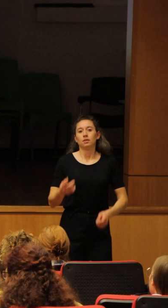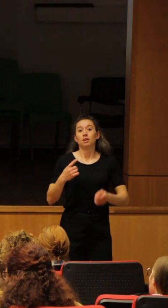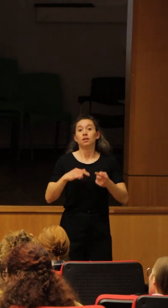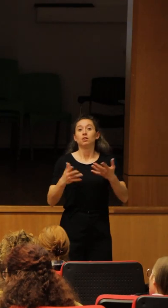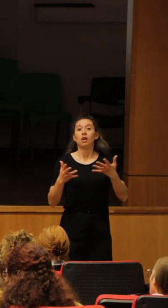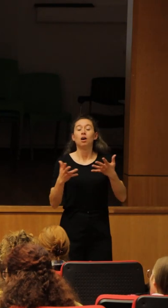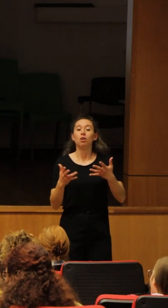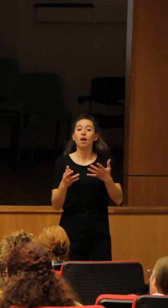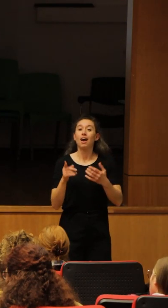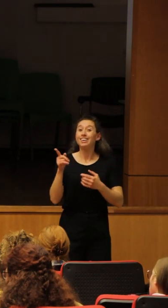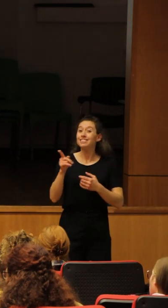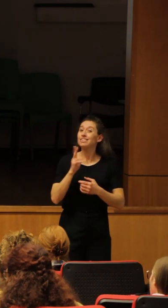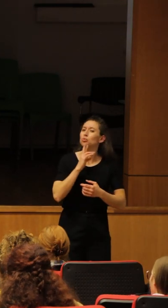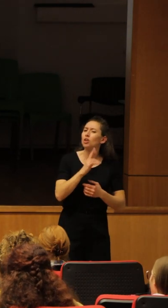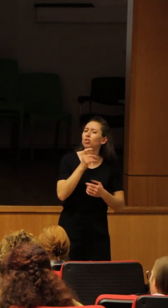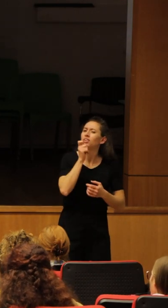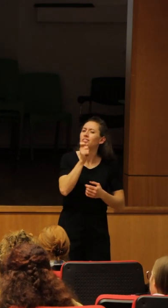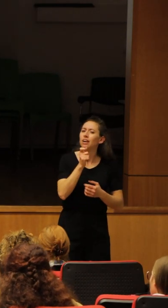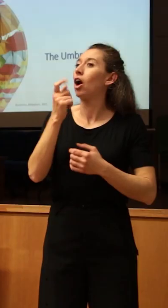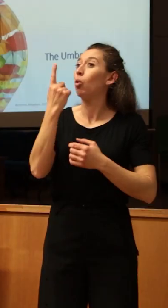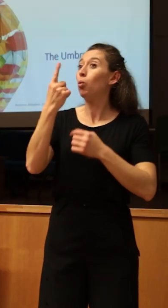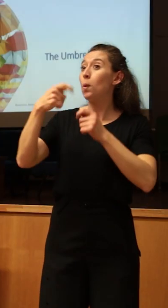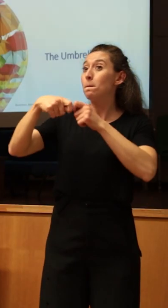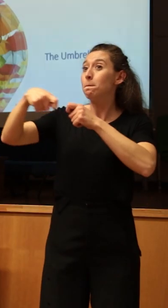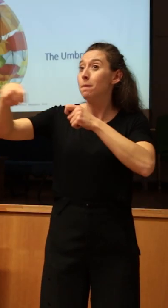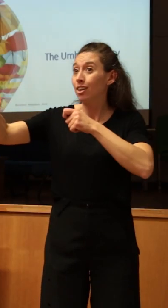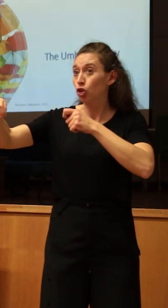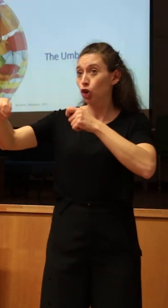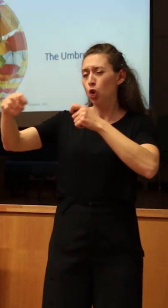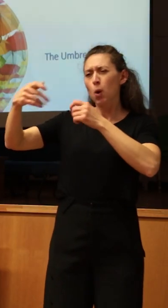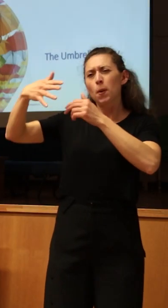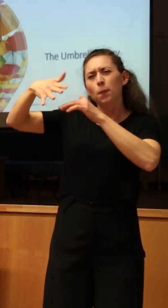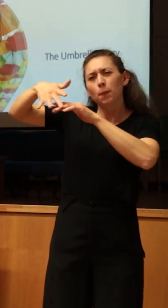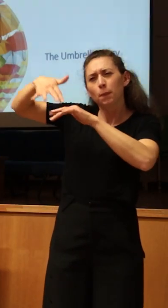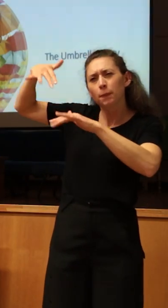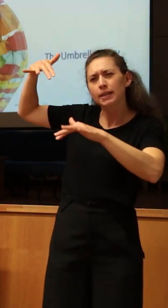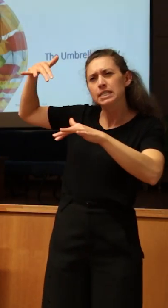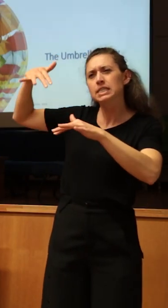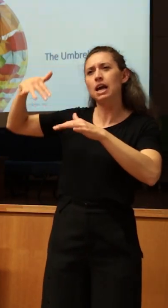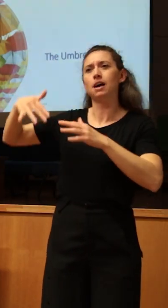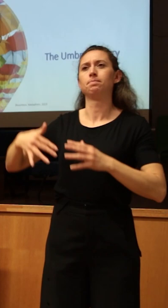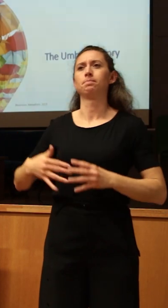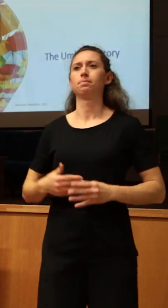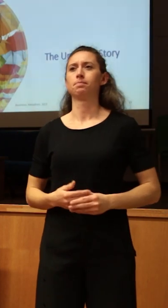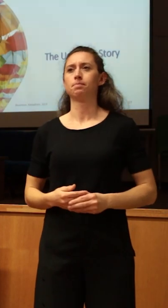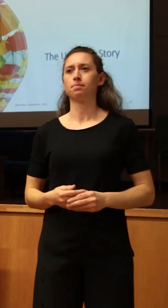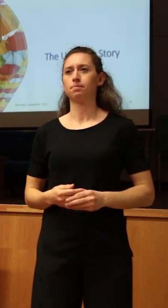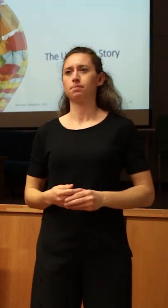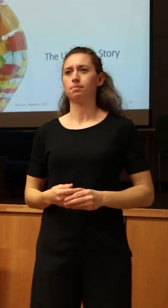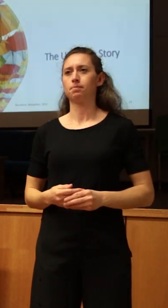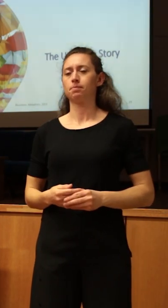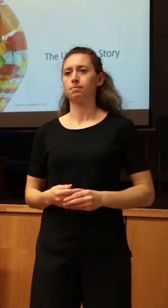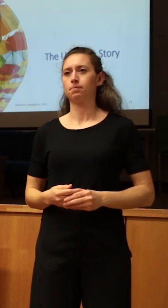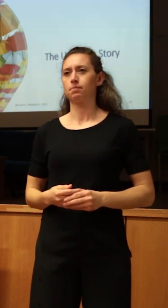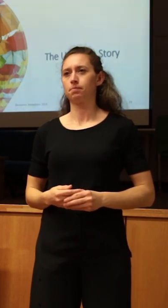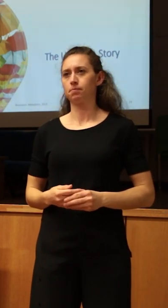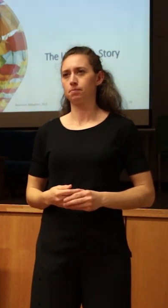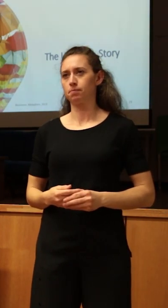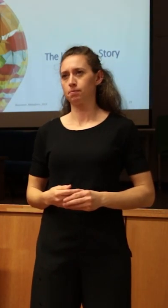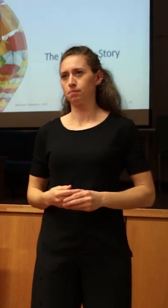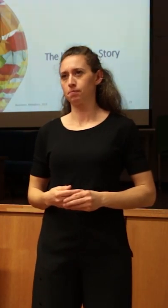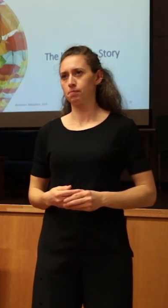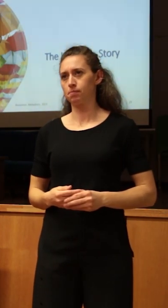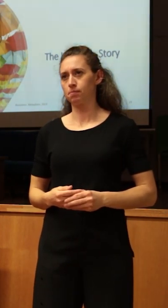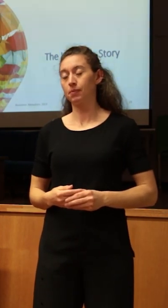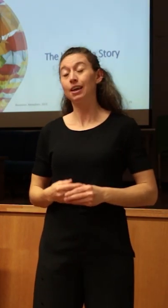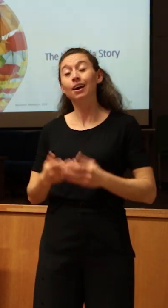resultado para ella es algo que está a un metro de distancia, not necessarily brilloso. That you can see, but you recognize the sound